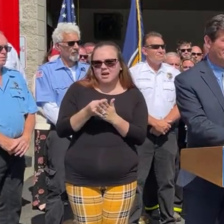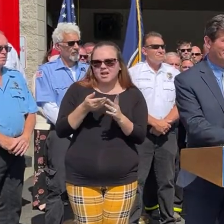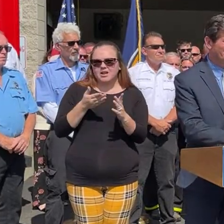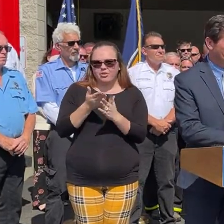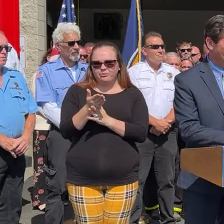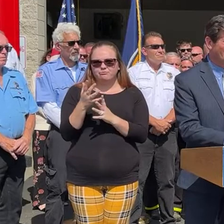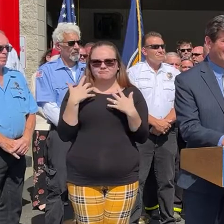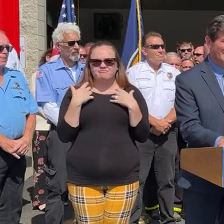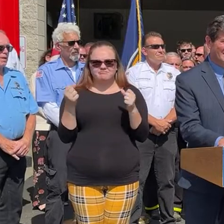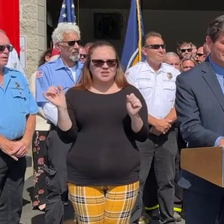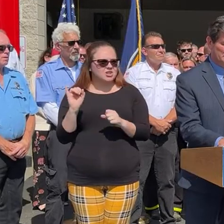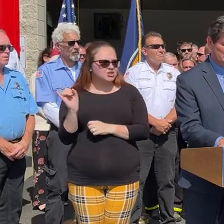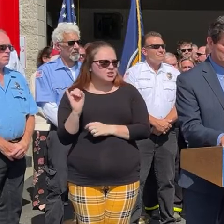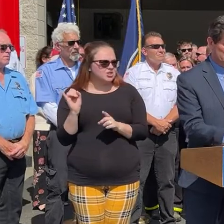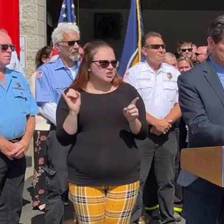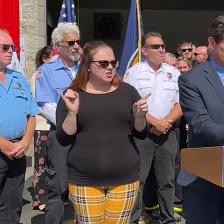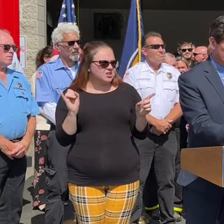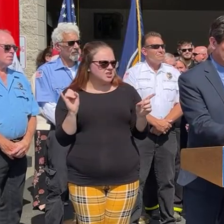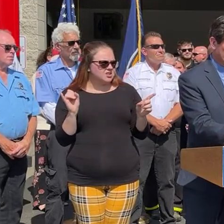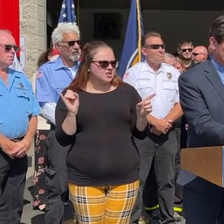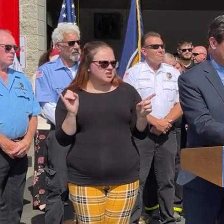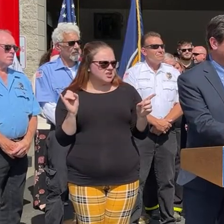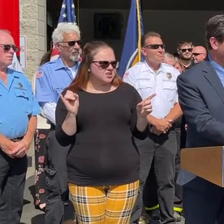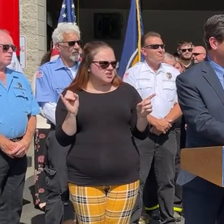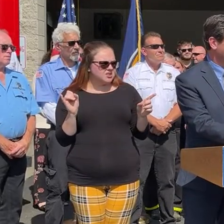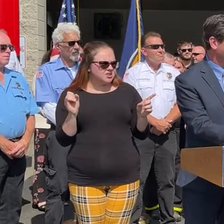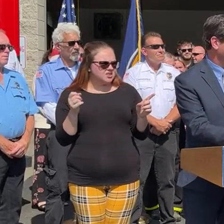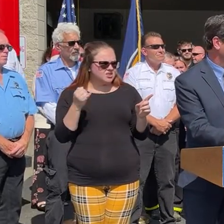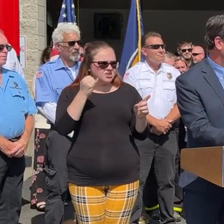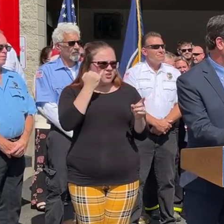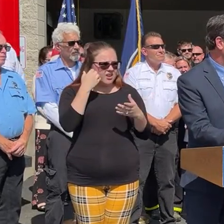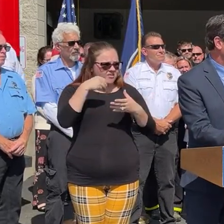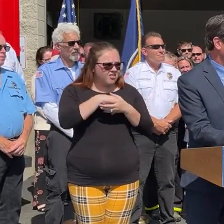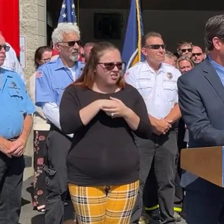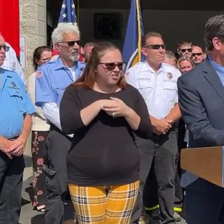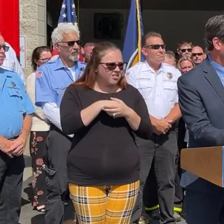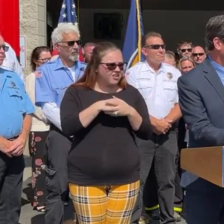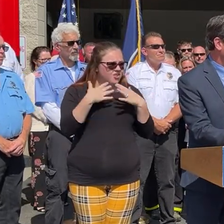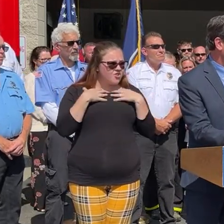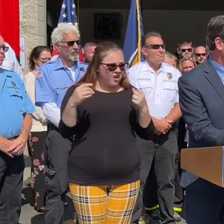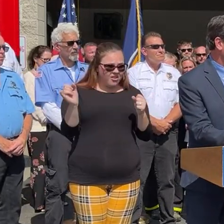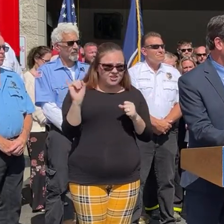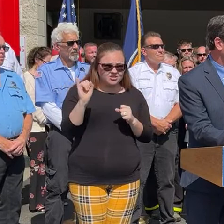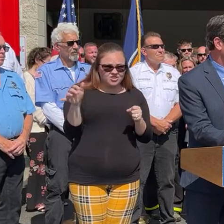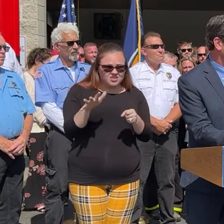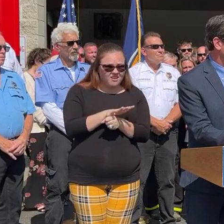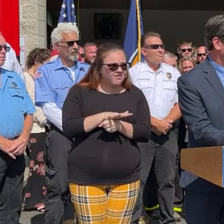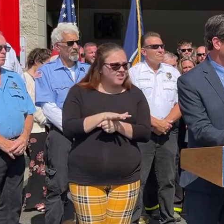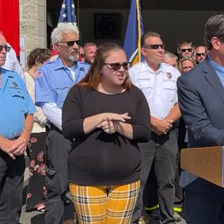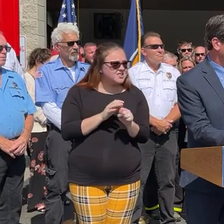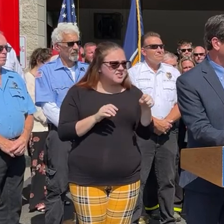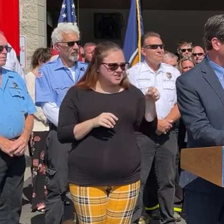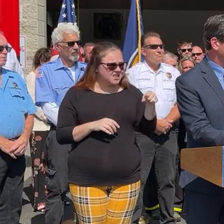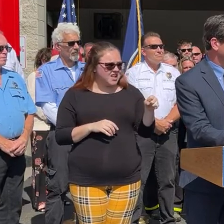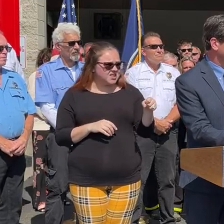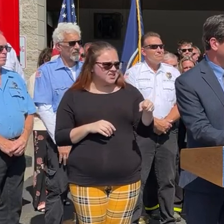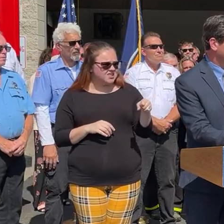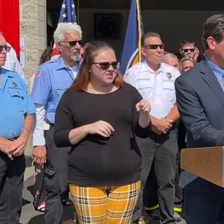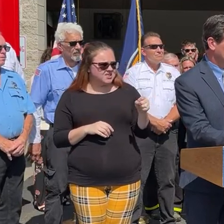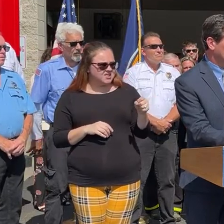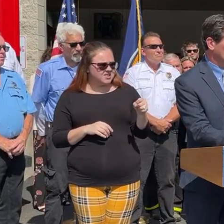insurers. Also, your insurance, if you end up in one of these, your insurance covers you? Yes. We